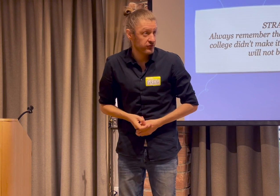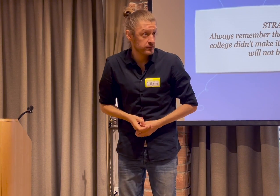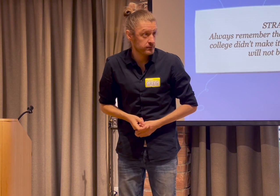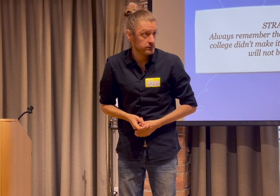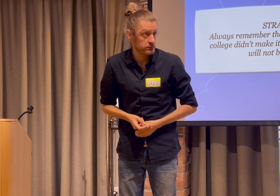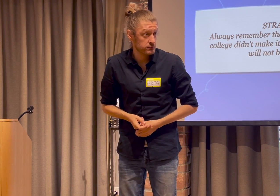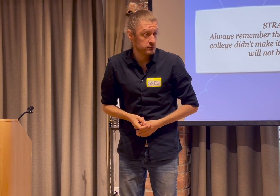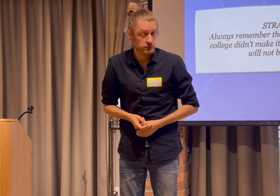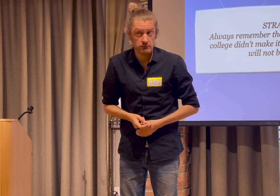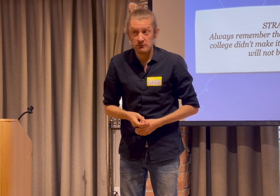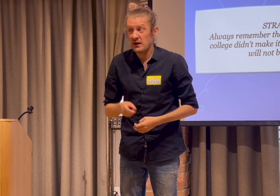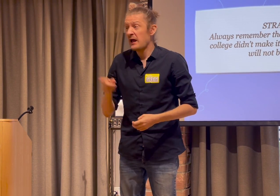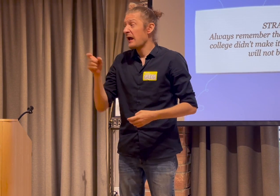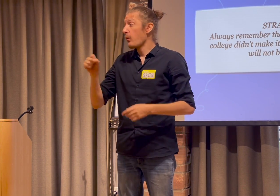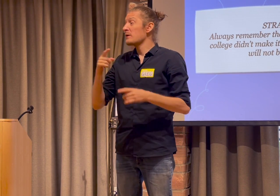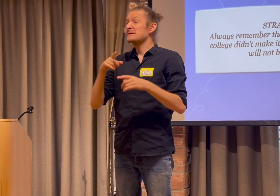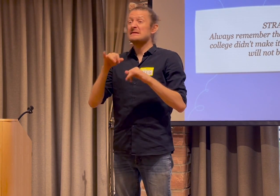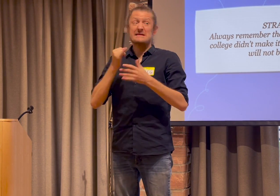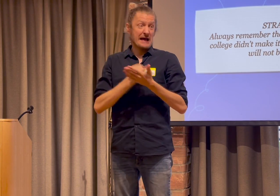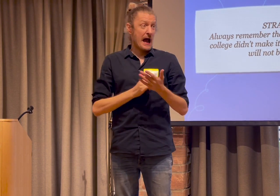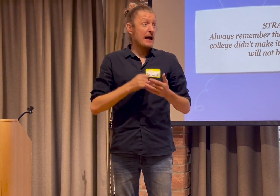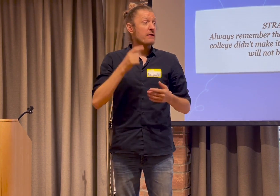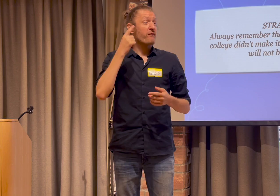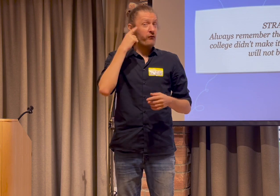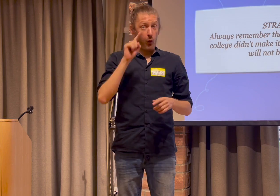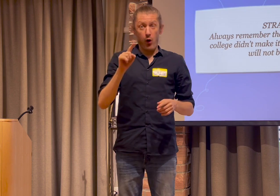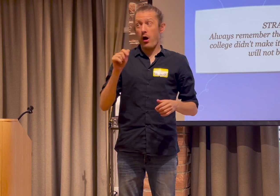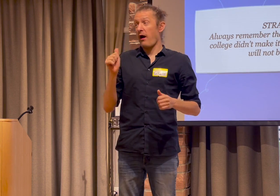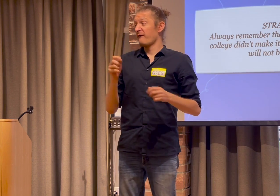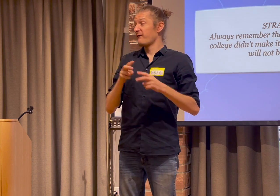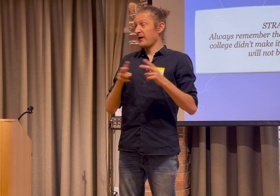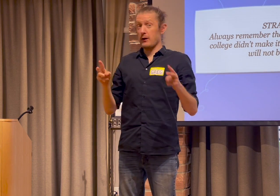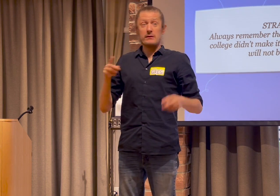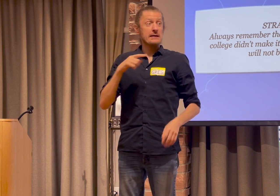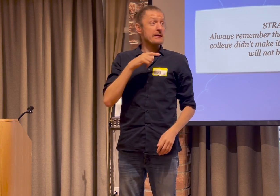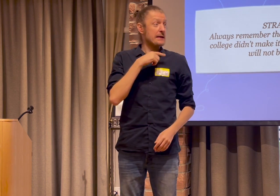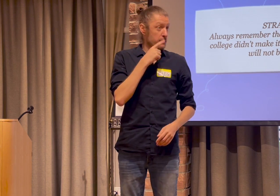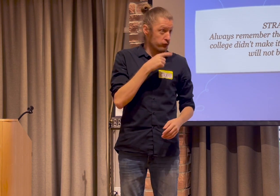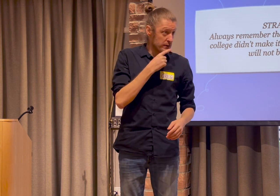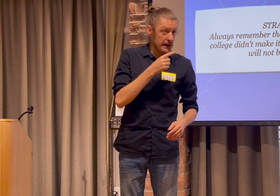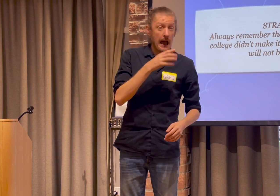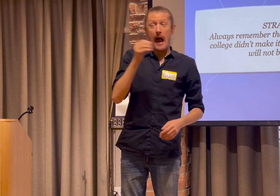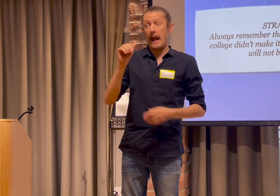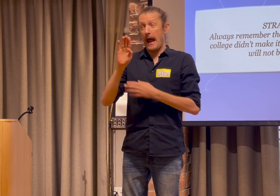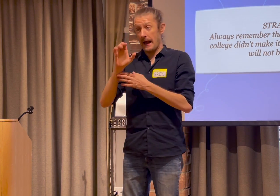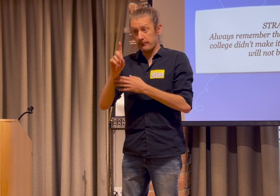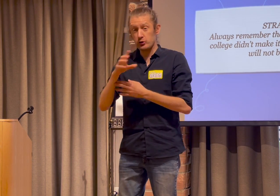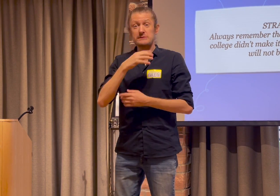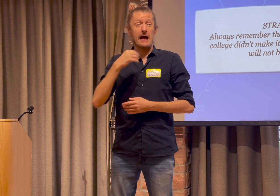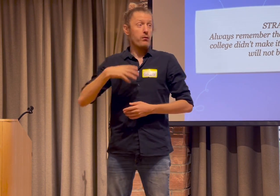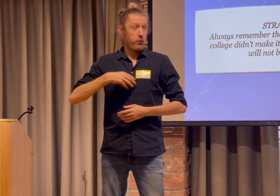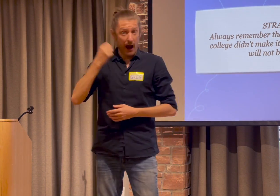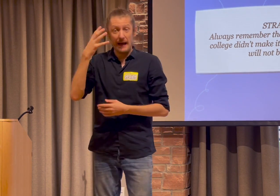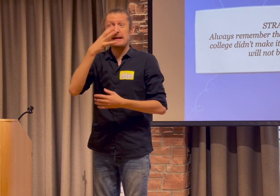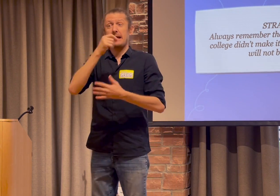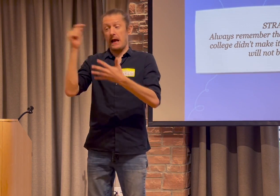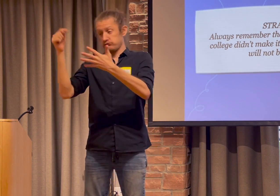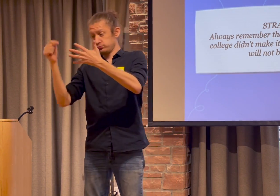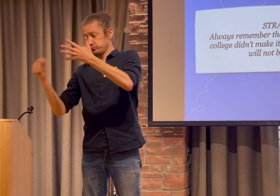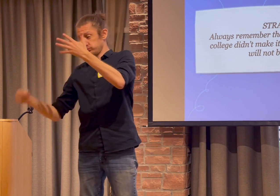students, college is tough. It was designed for very able,